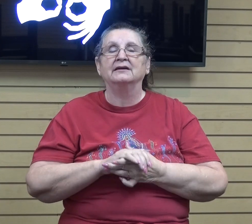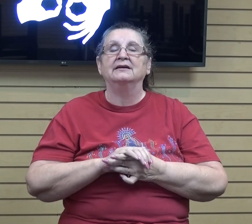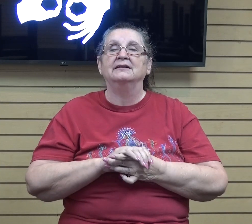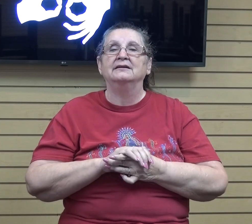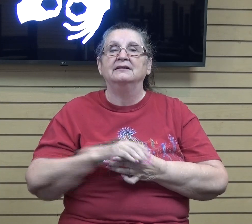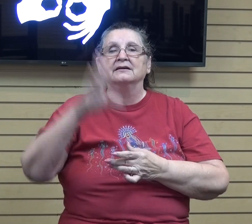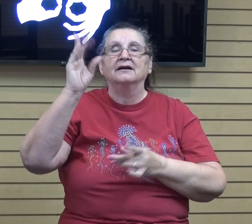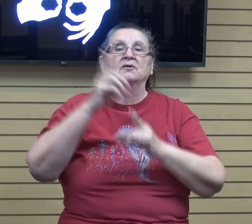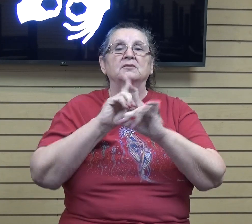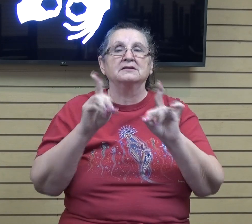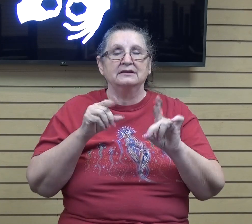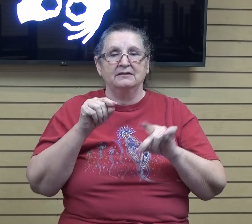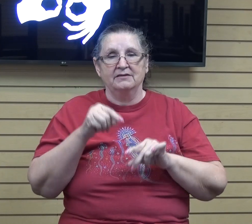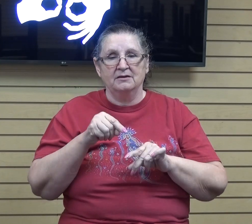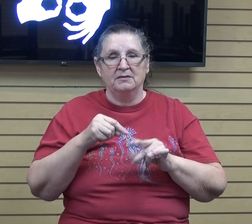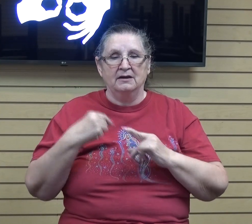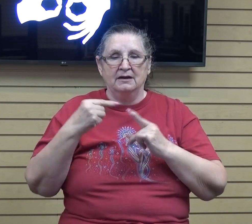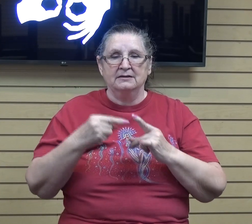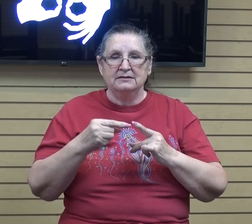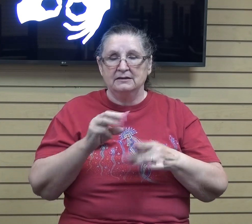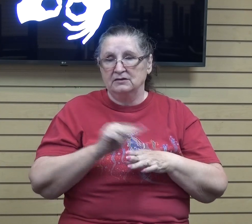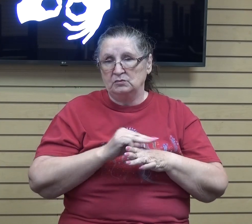God would deliver him until his mission was completed.